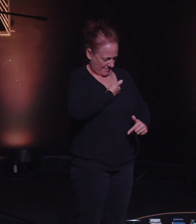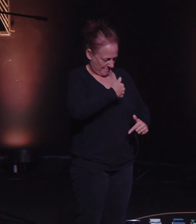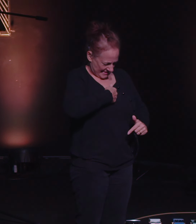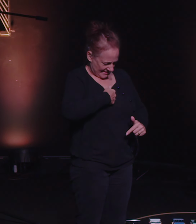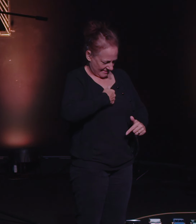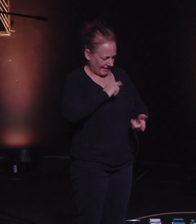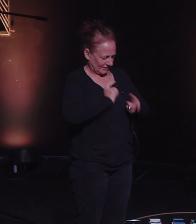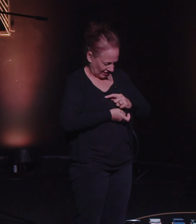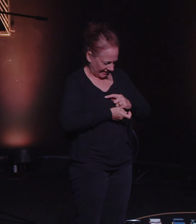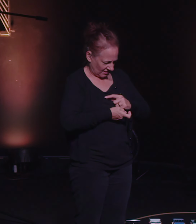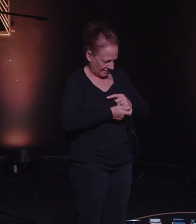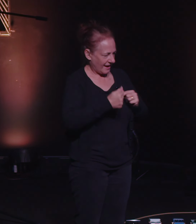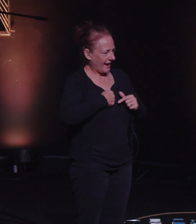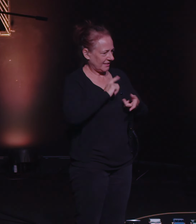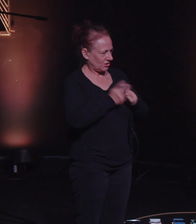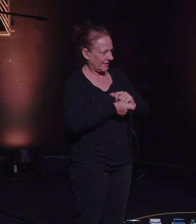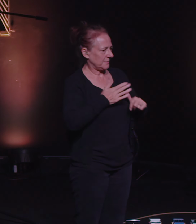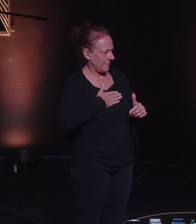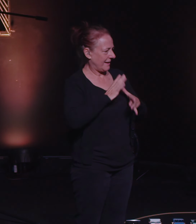the narrative.